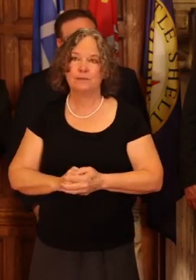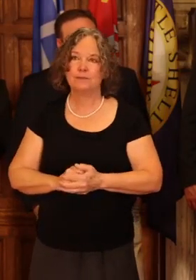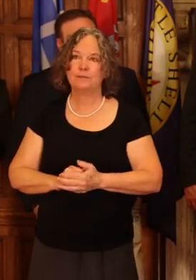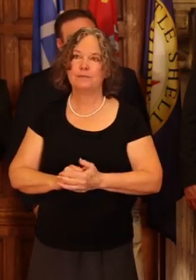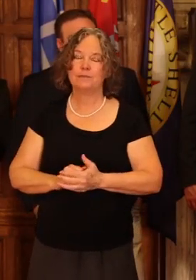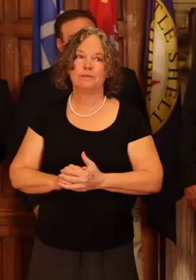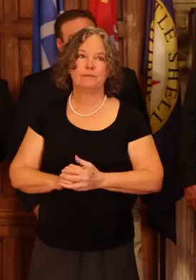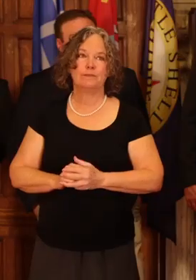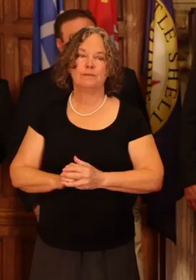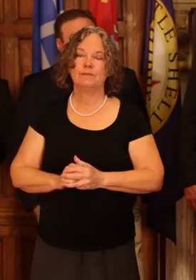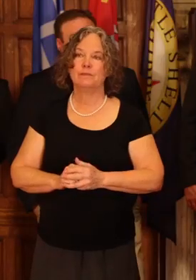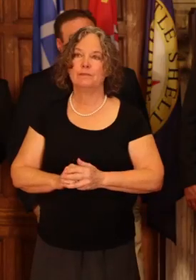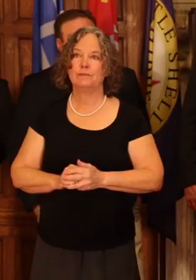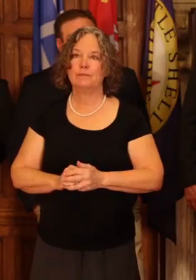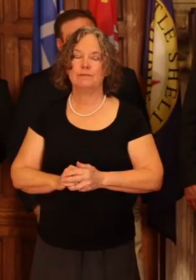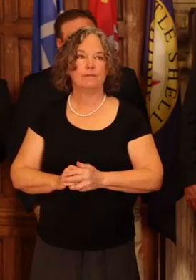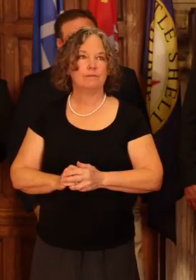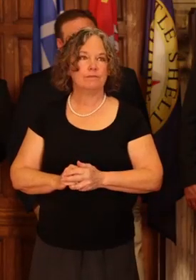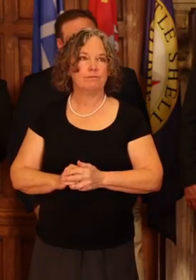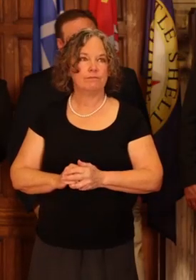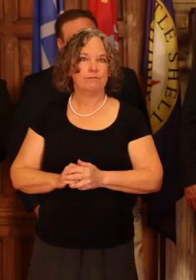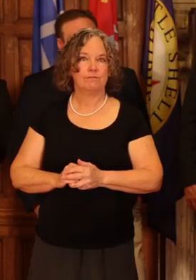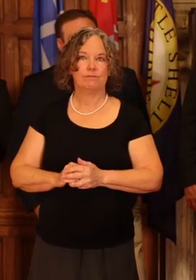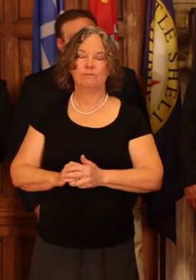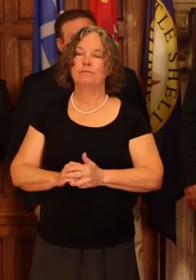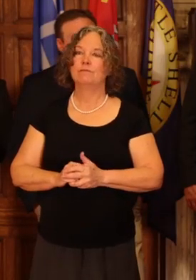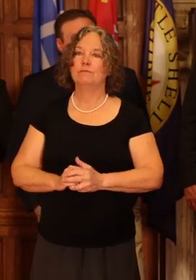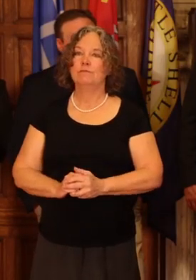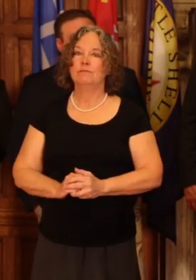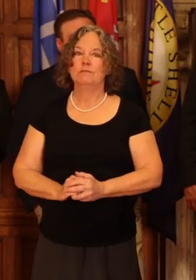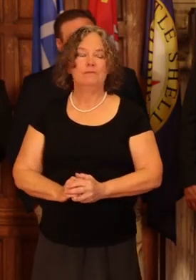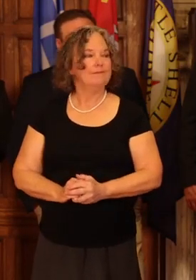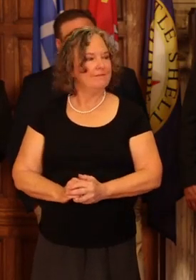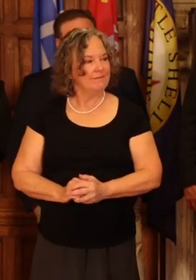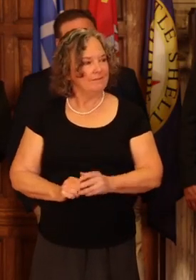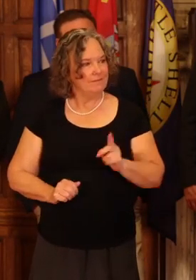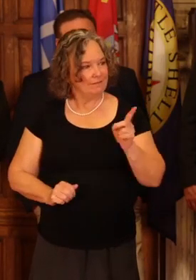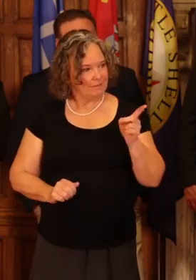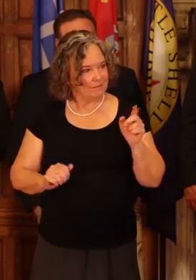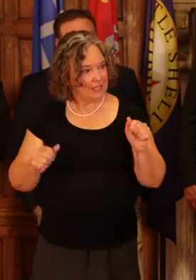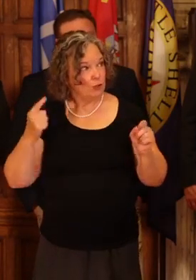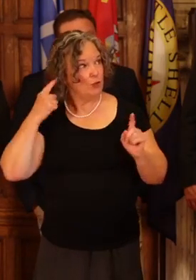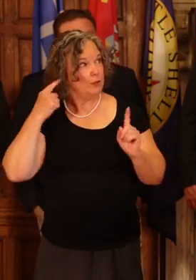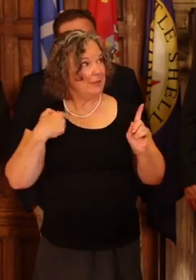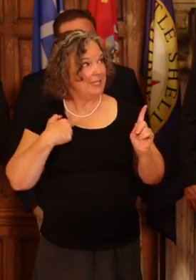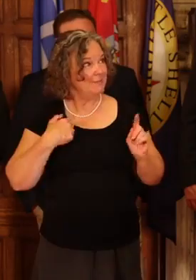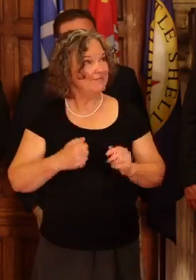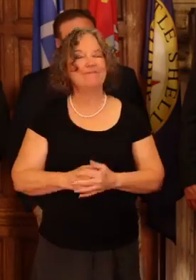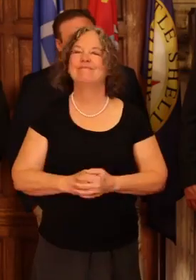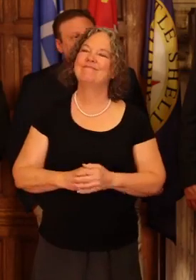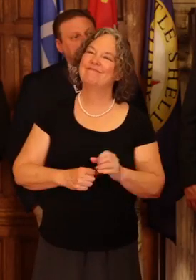Hi, can you hear me? Yes.